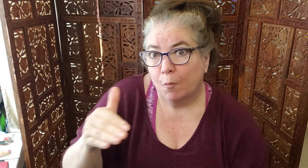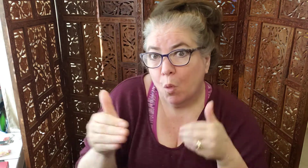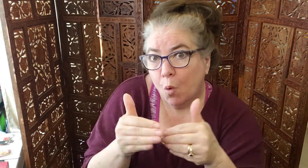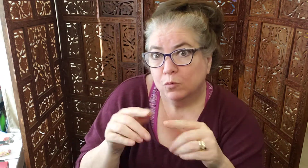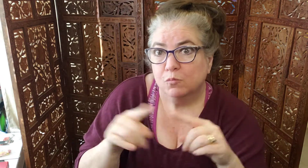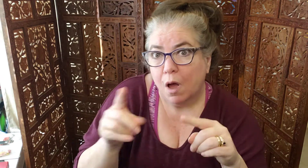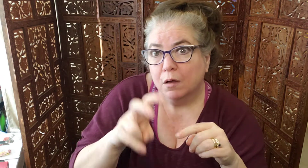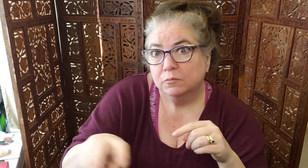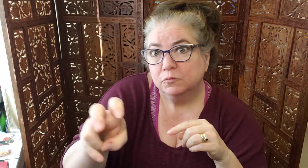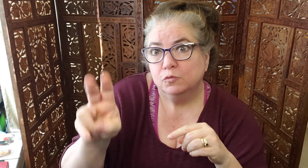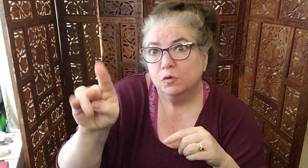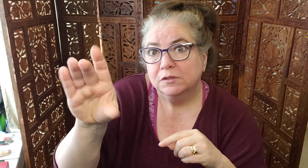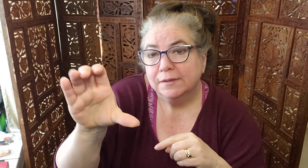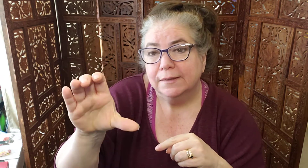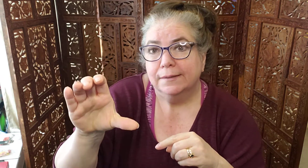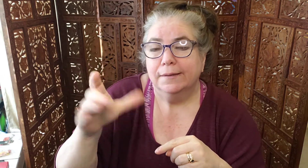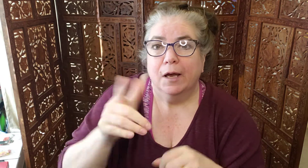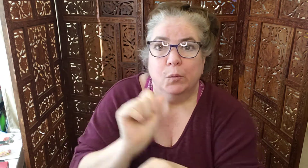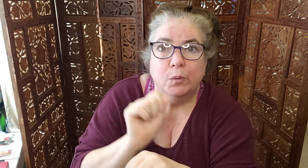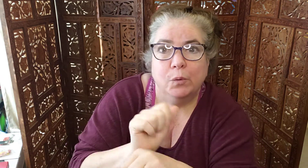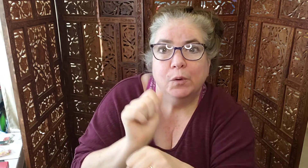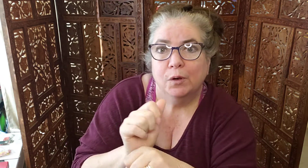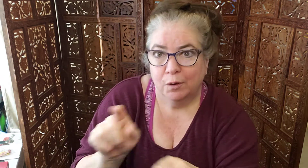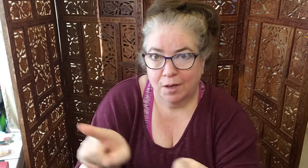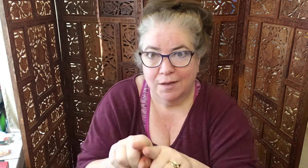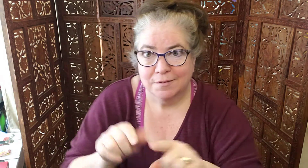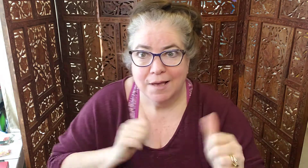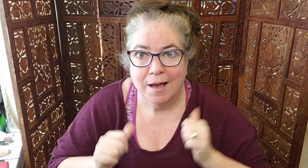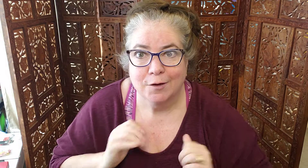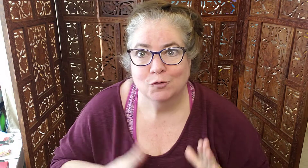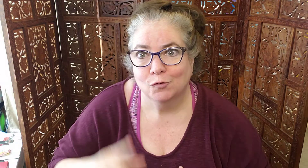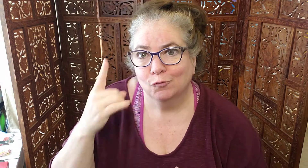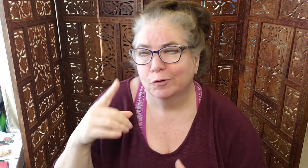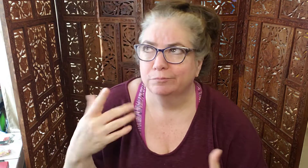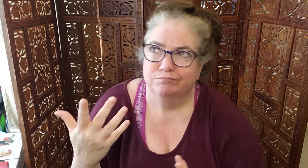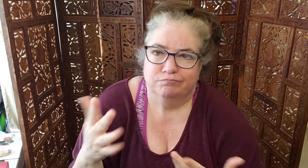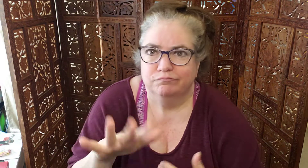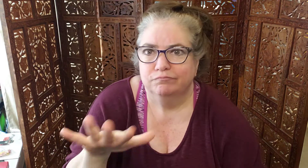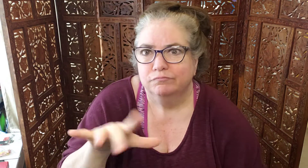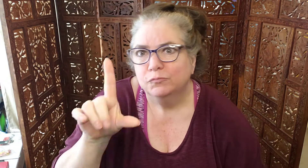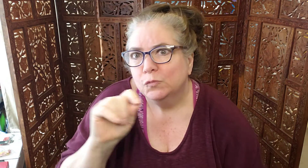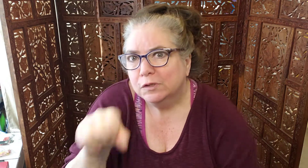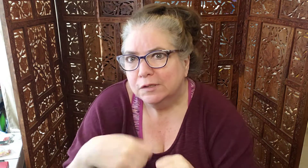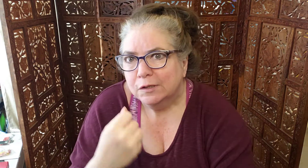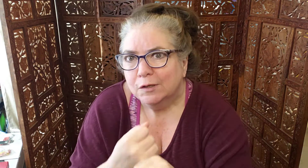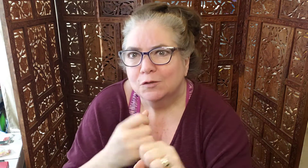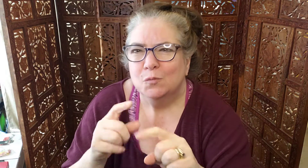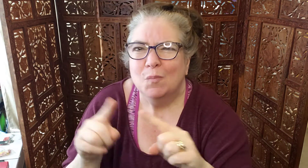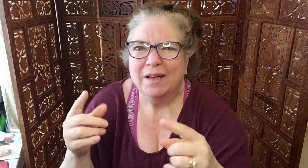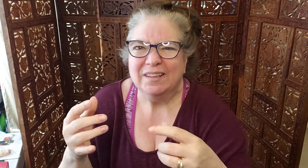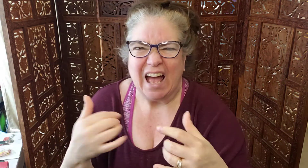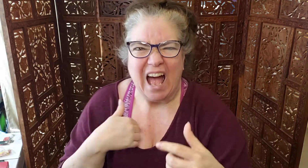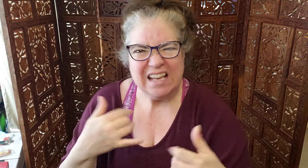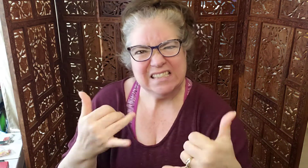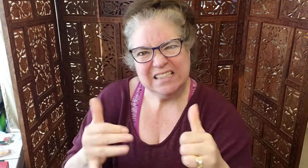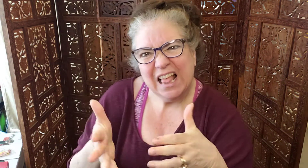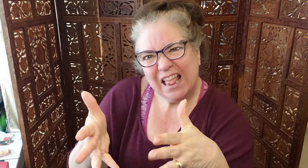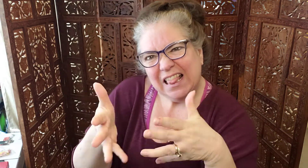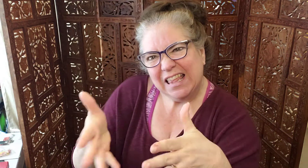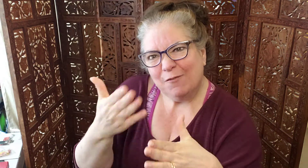here as an actor for nearly 20 years. And still a small part of me lives here in Greenwich Village at the